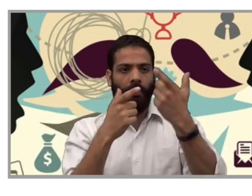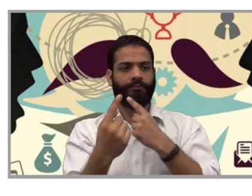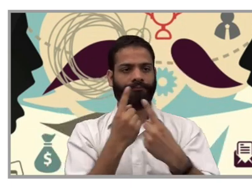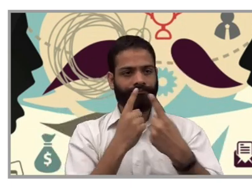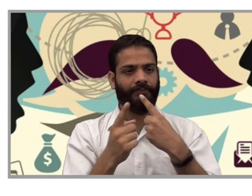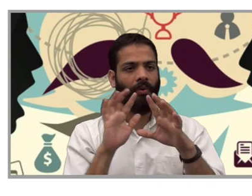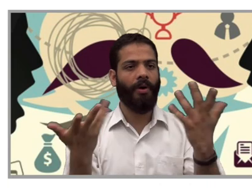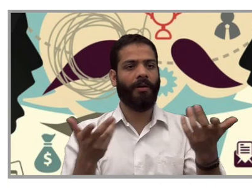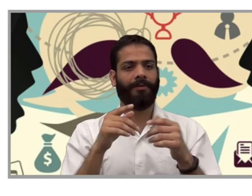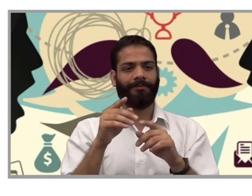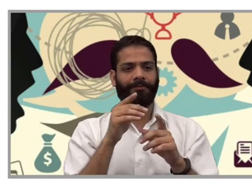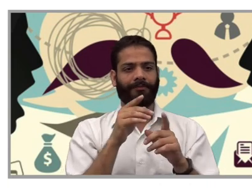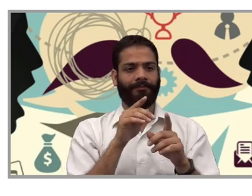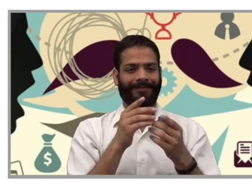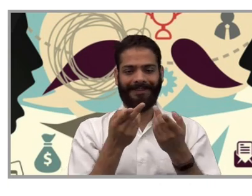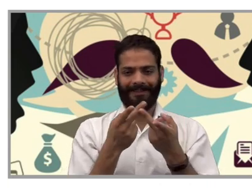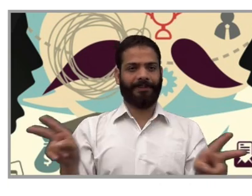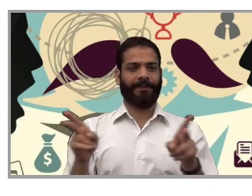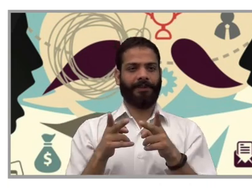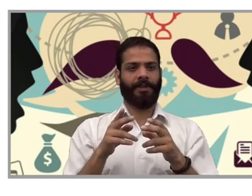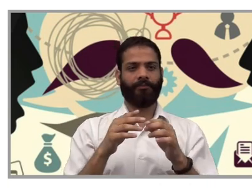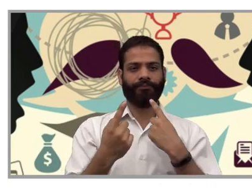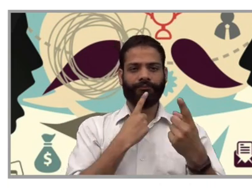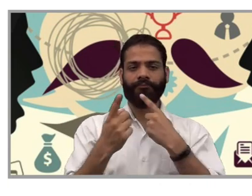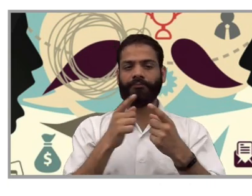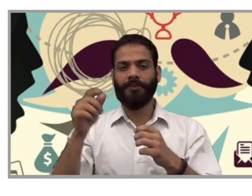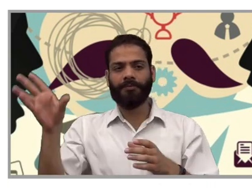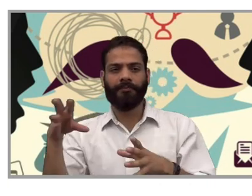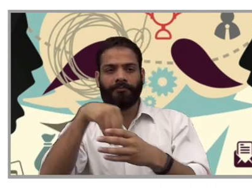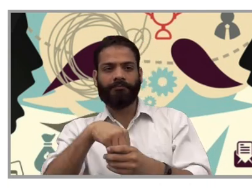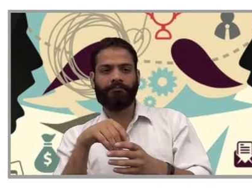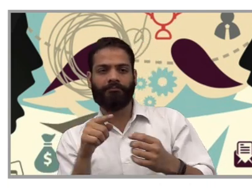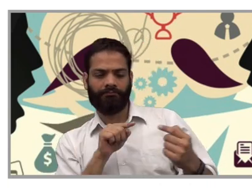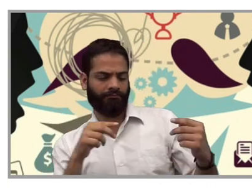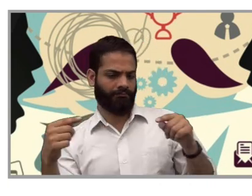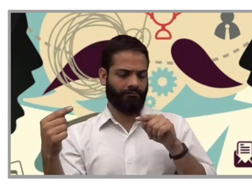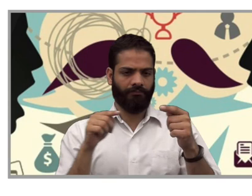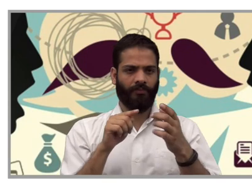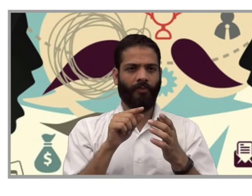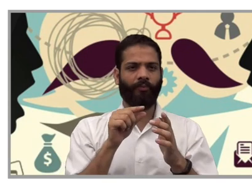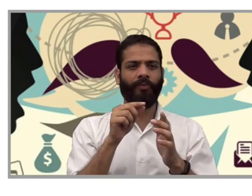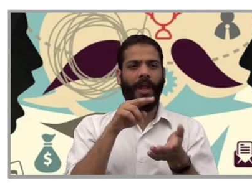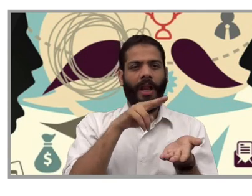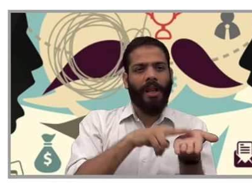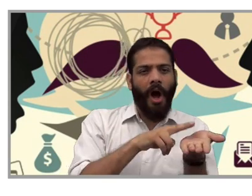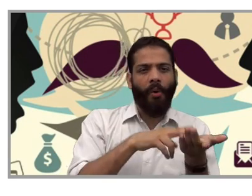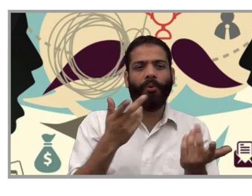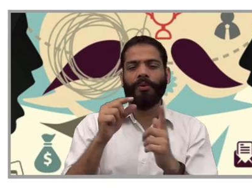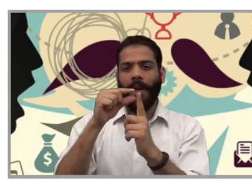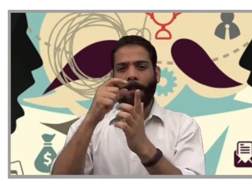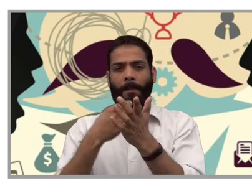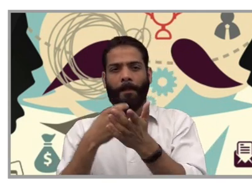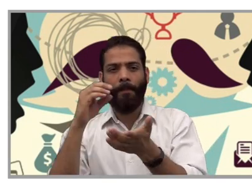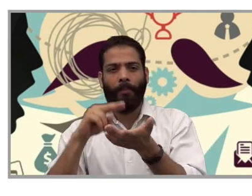to distinctions among the narrative participant reference of the pronoun. First and second